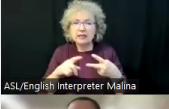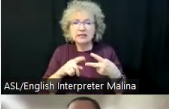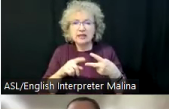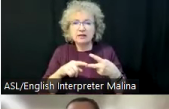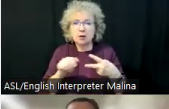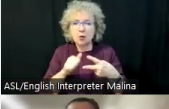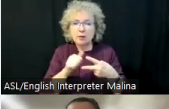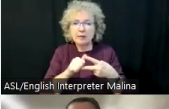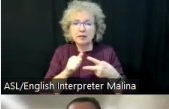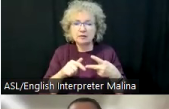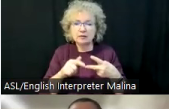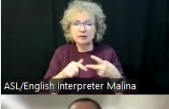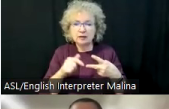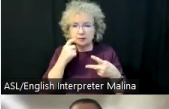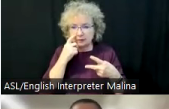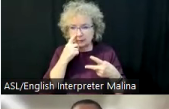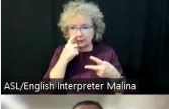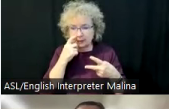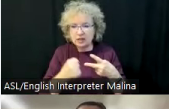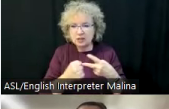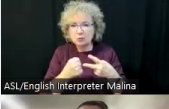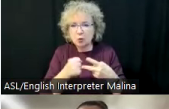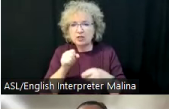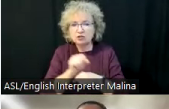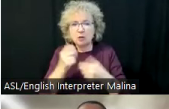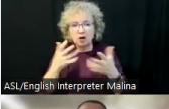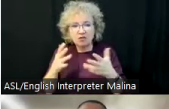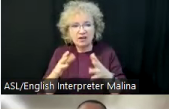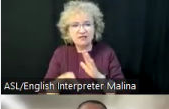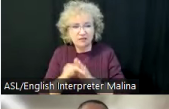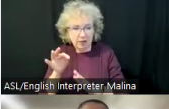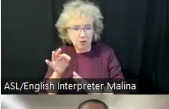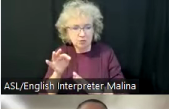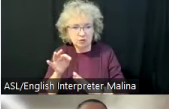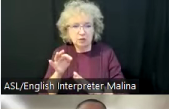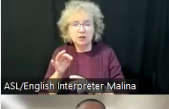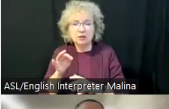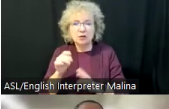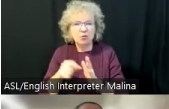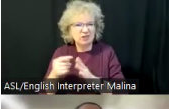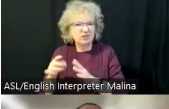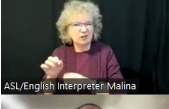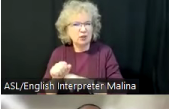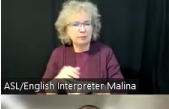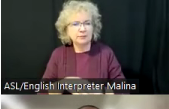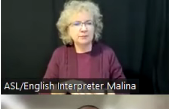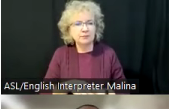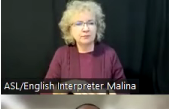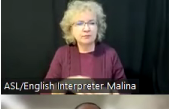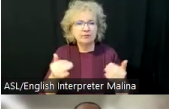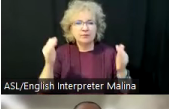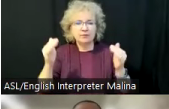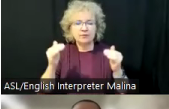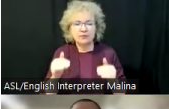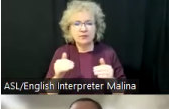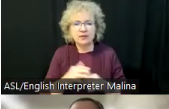offer them a second clothing appointment to support the job that they have found once they find that job. All right, so we do,